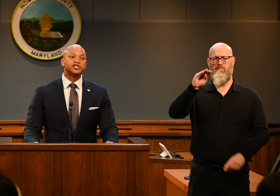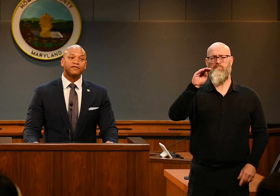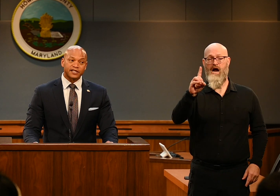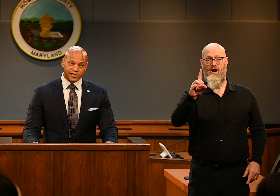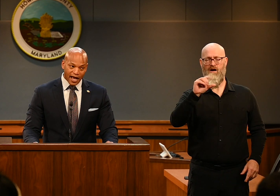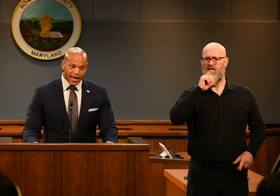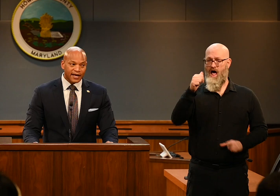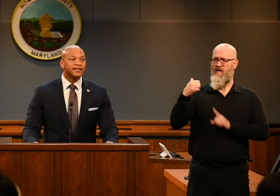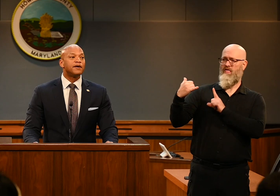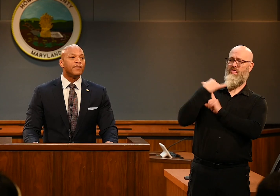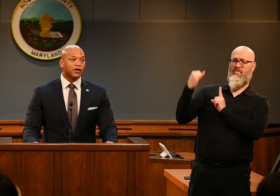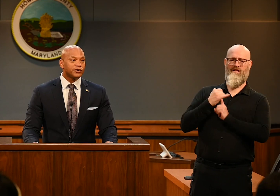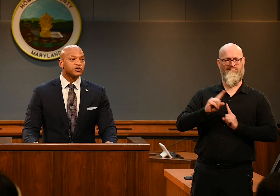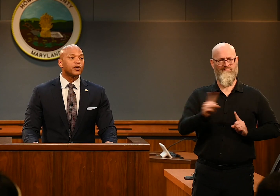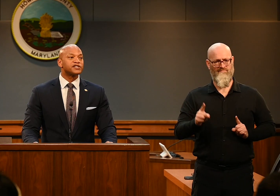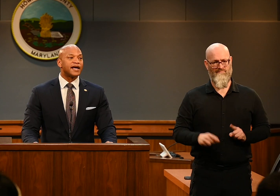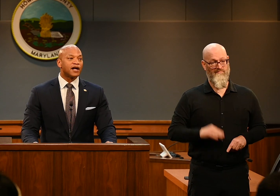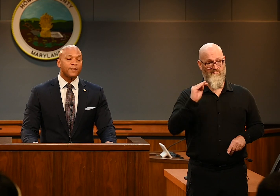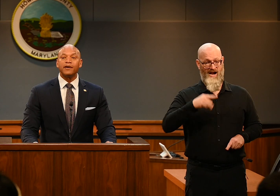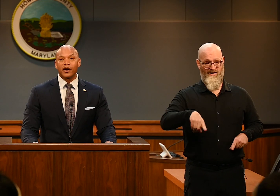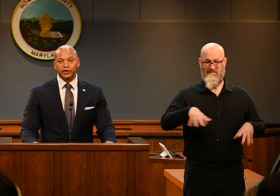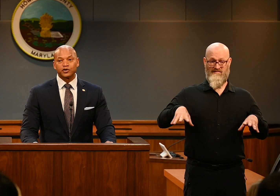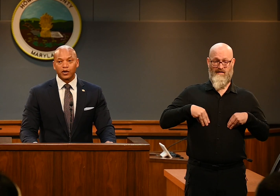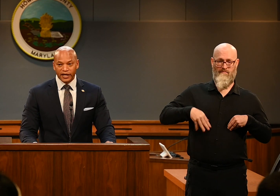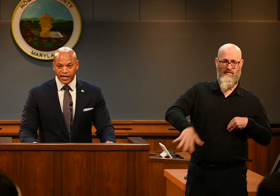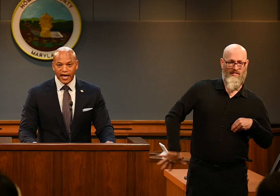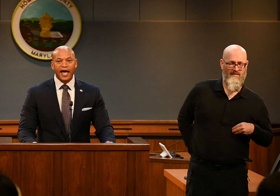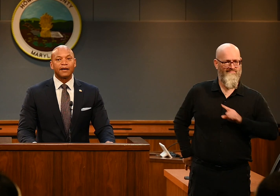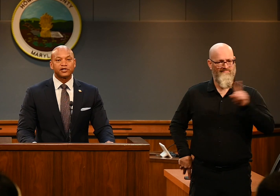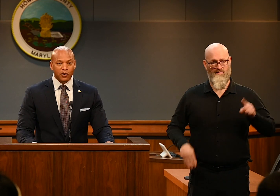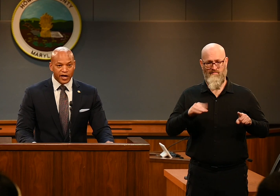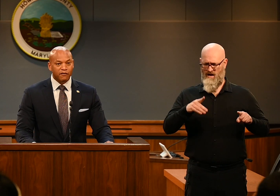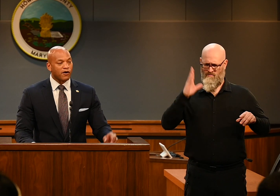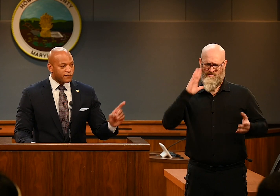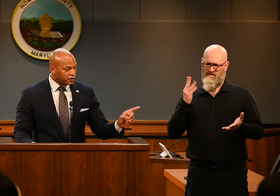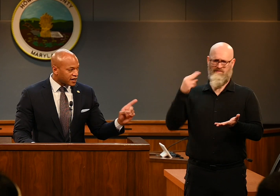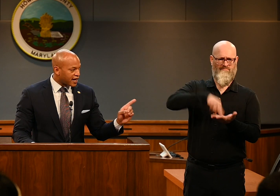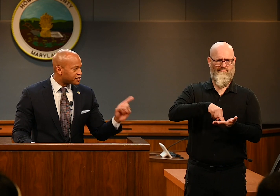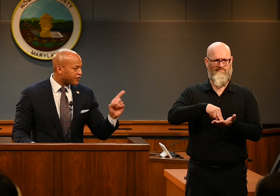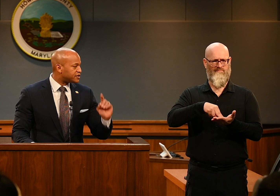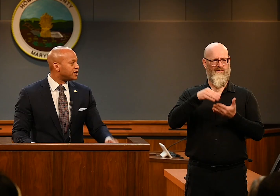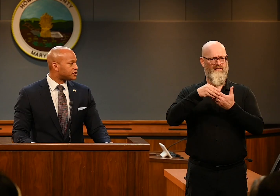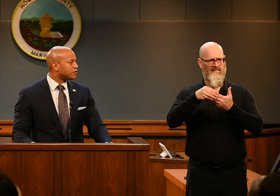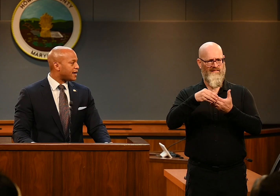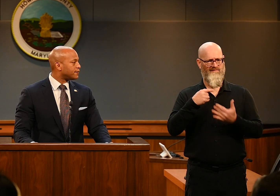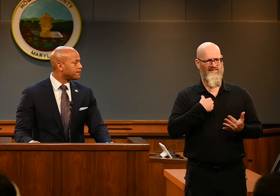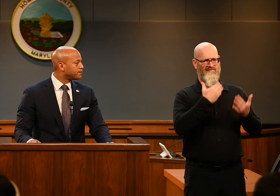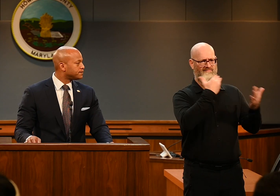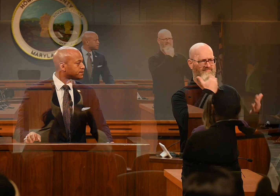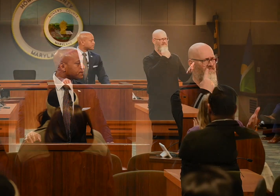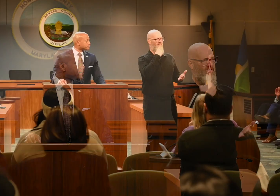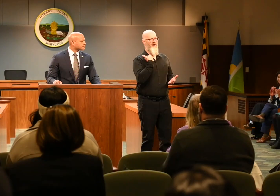will not be shoved to the side, that Marylanders will stand up and Marylanders will lead, and I'm so thankful for our federal delegation for continuing to show